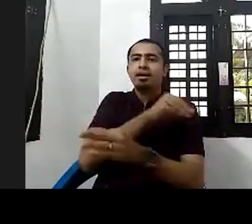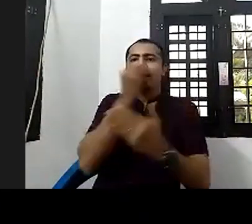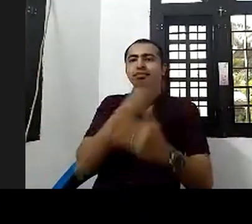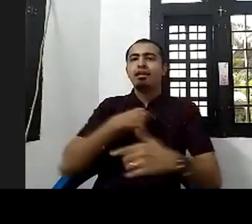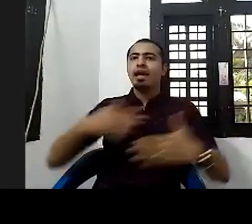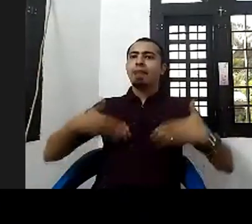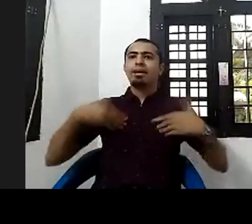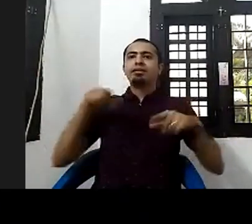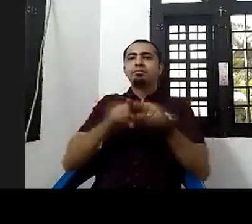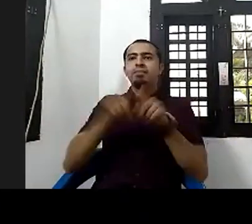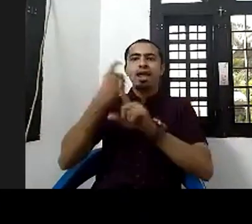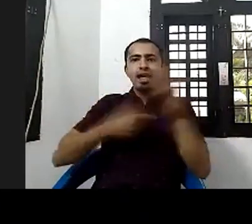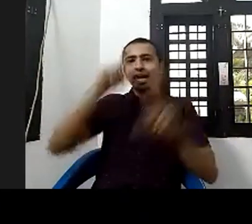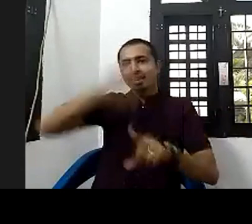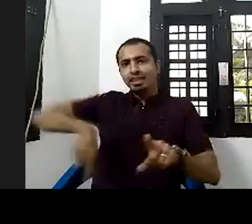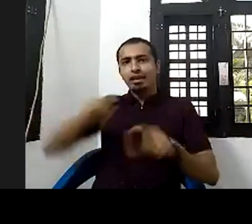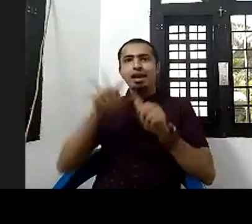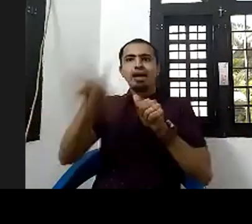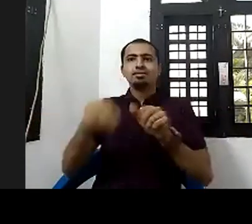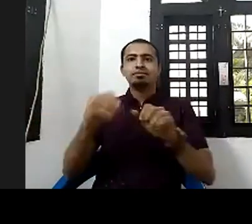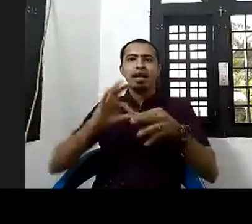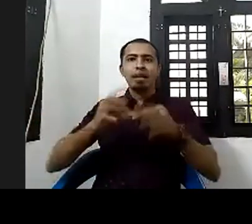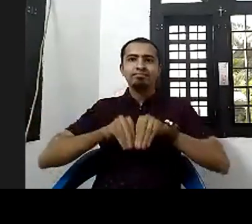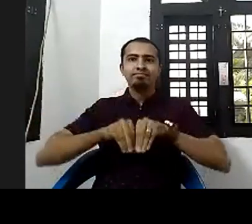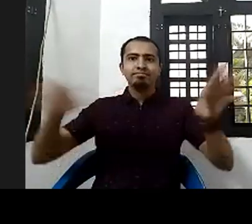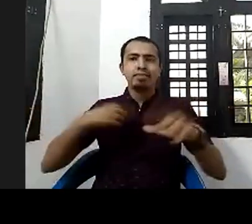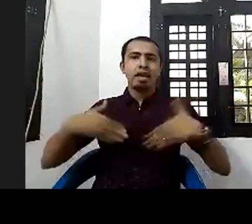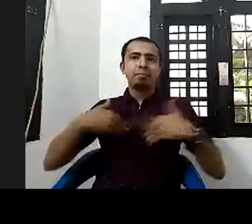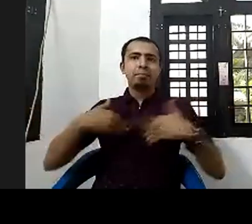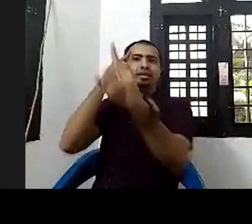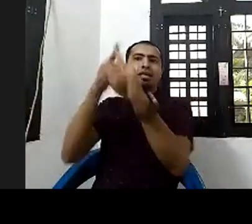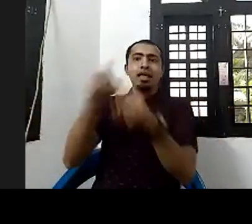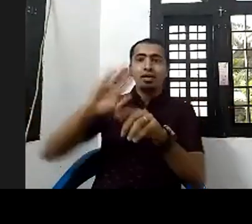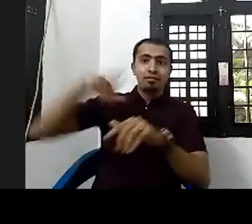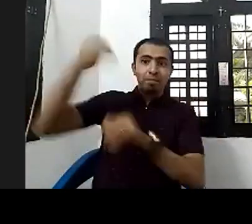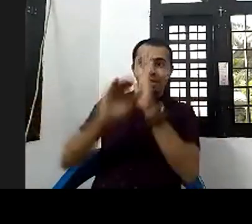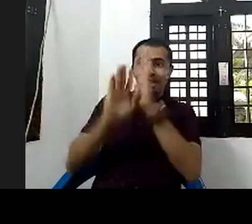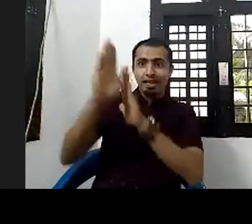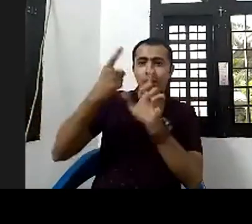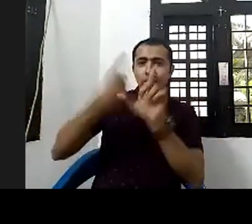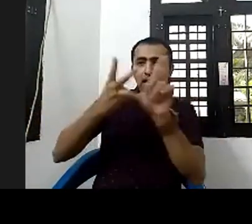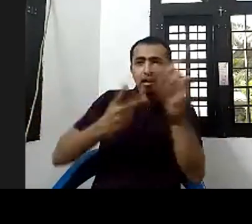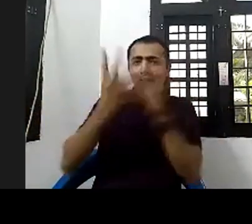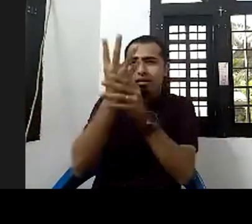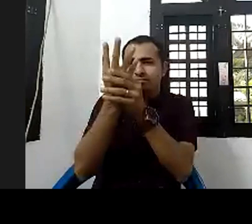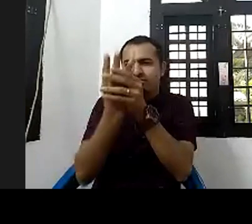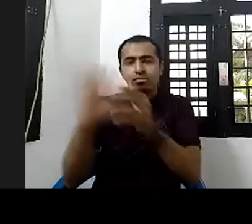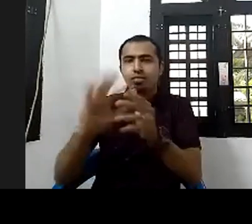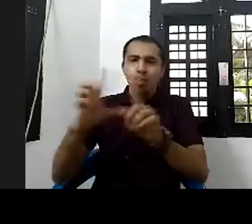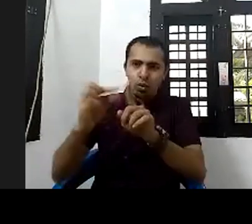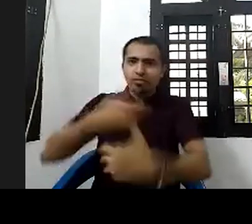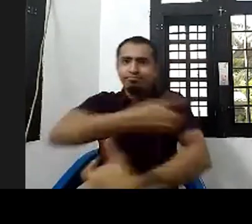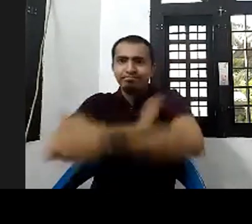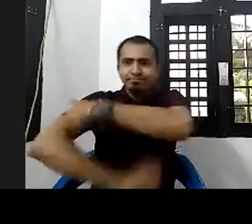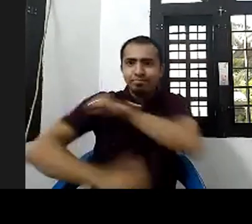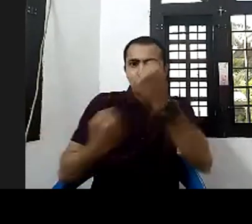they've it was because the interpreter was there and there was access. So similarly, even across India, I'm happy that the aim is that you're growing